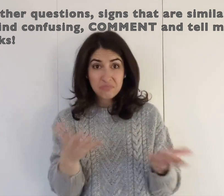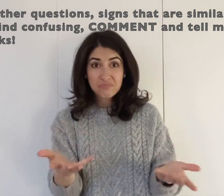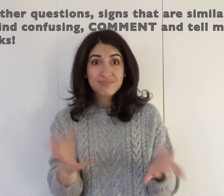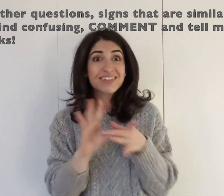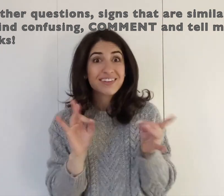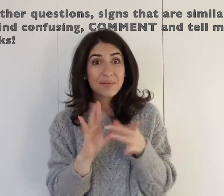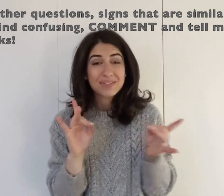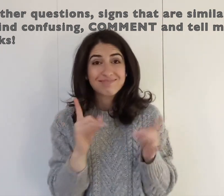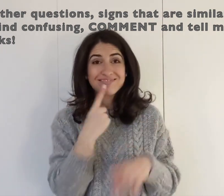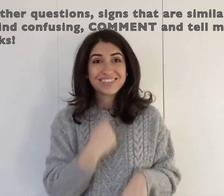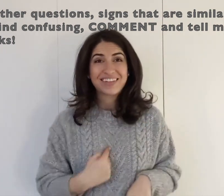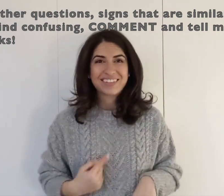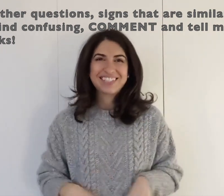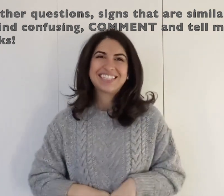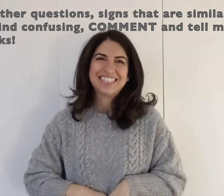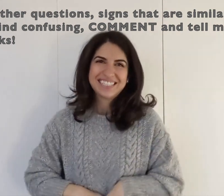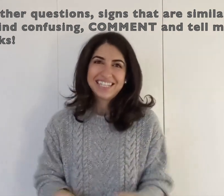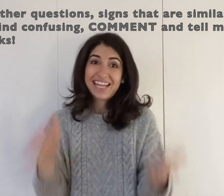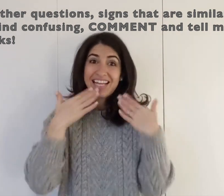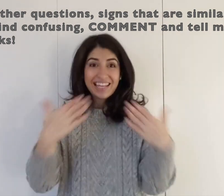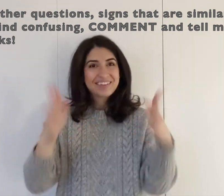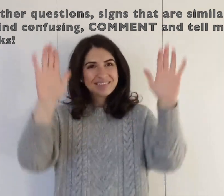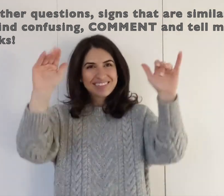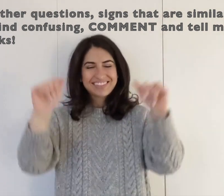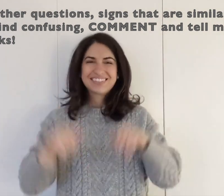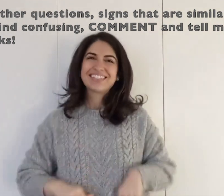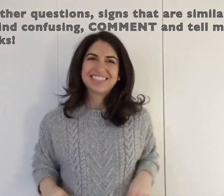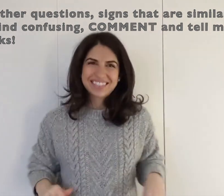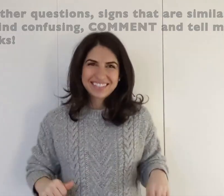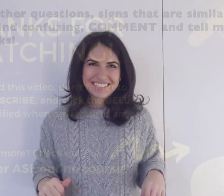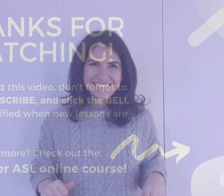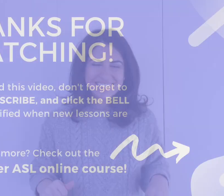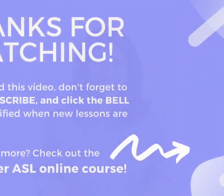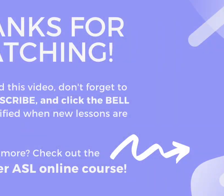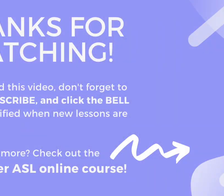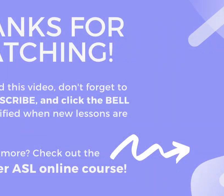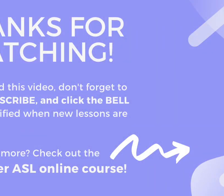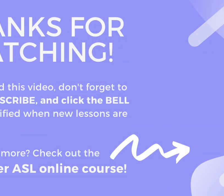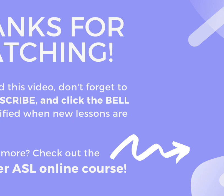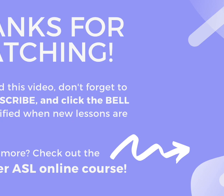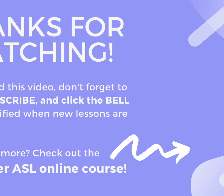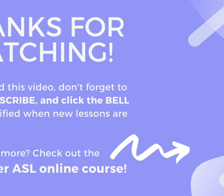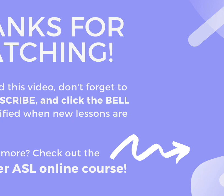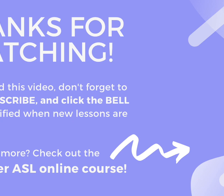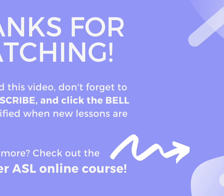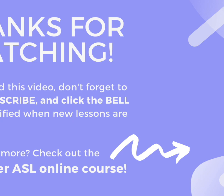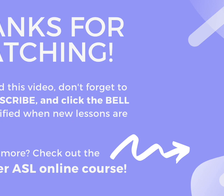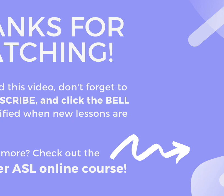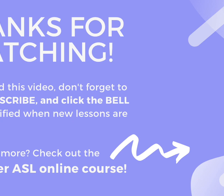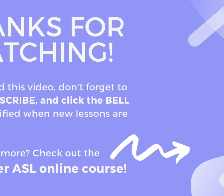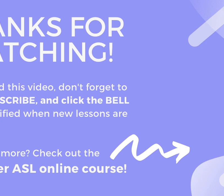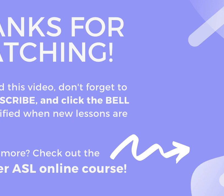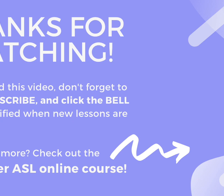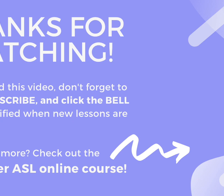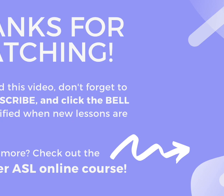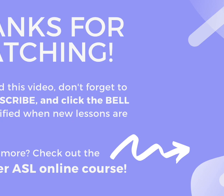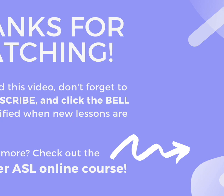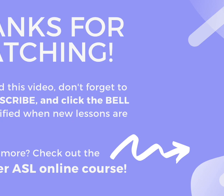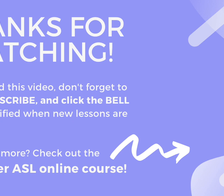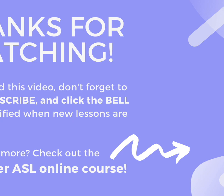Comment and tell me. Thank you. Thanks for watching. If you like this, don't forget to like, subscribe,